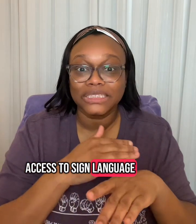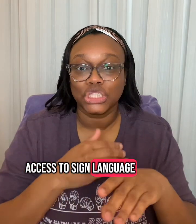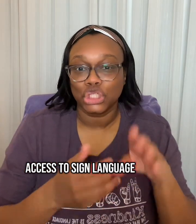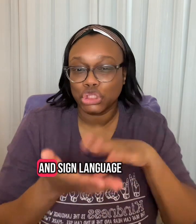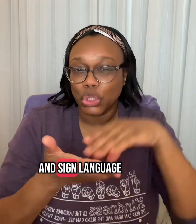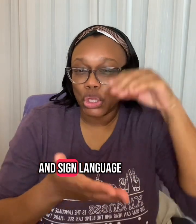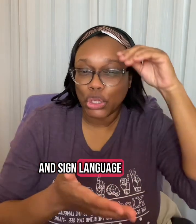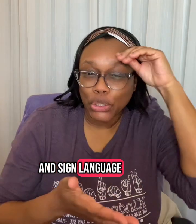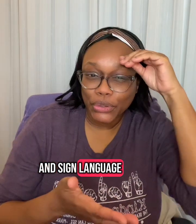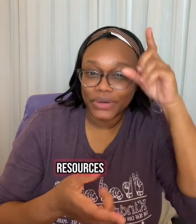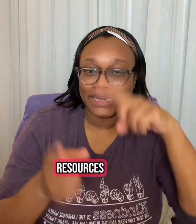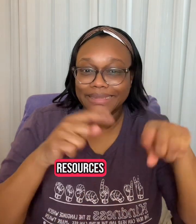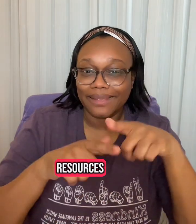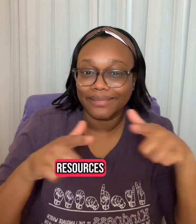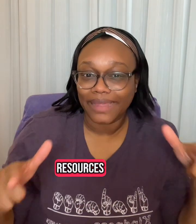and sign language resources.